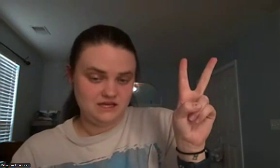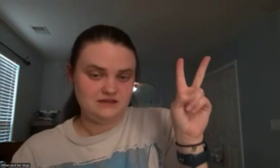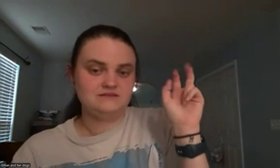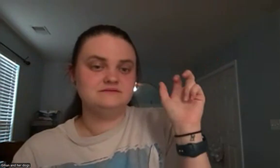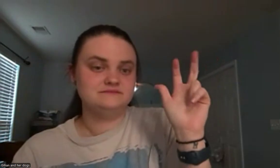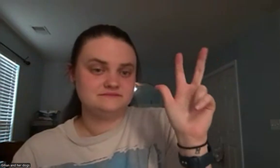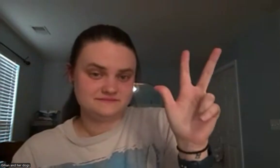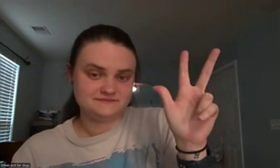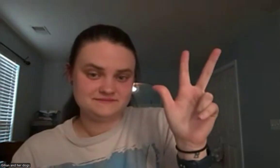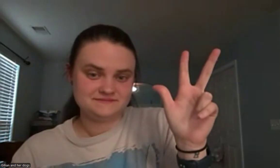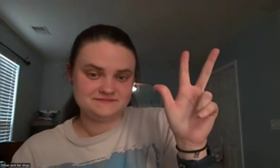3,